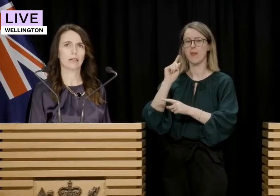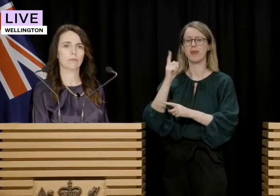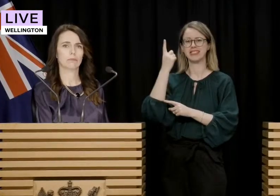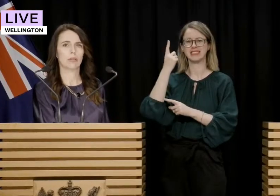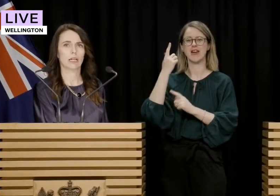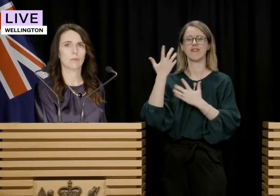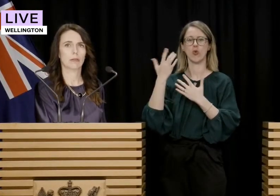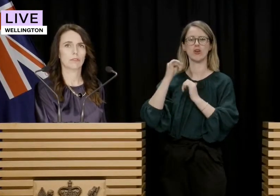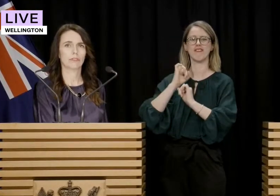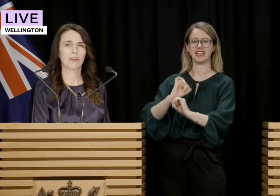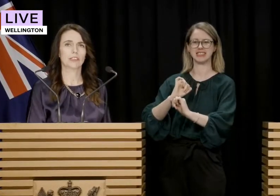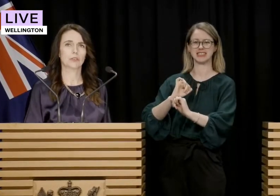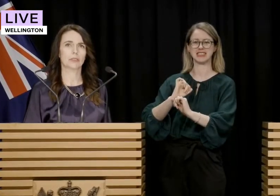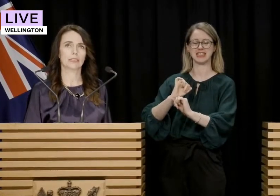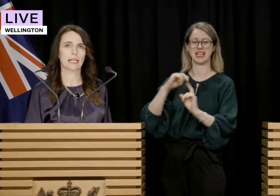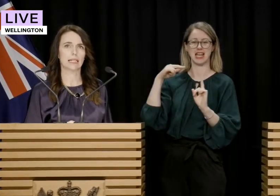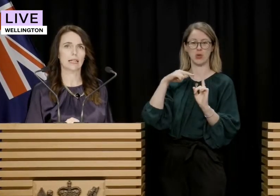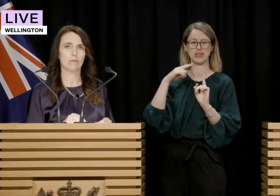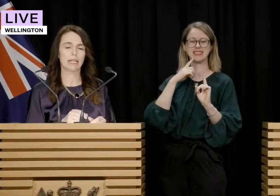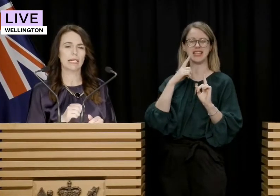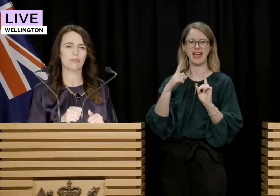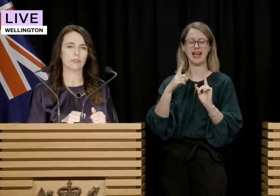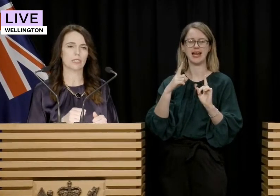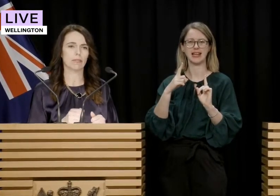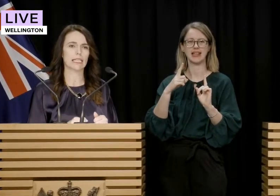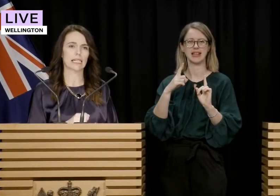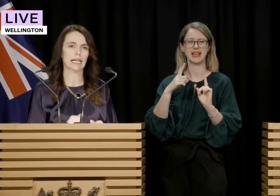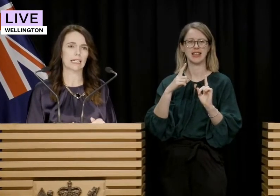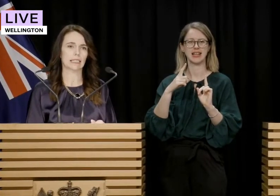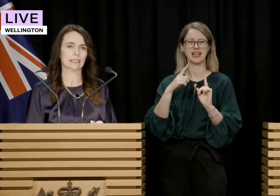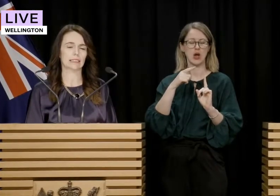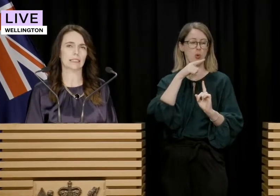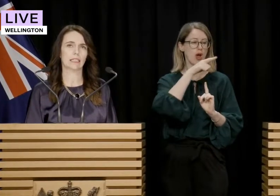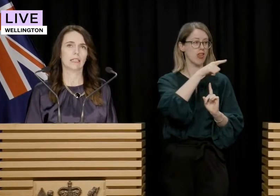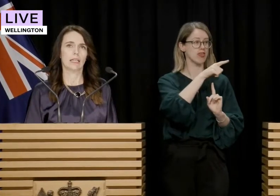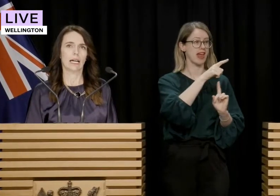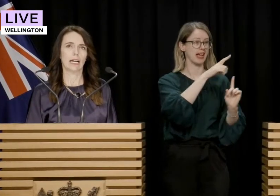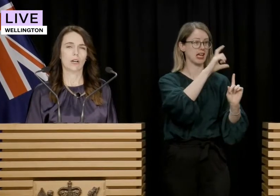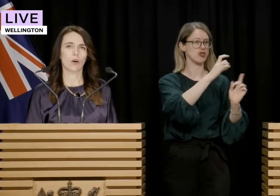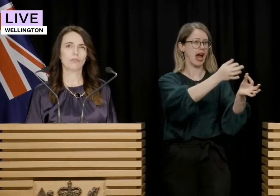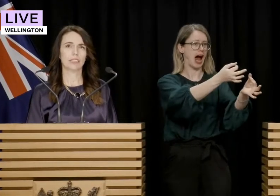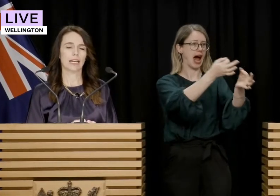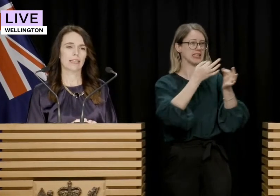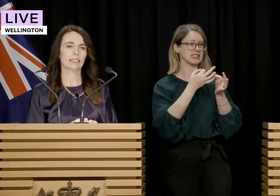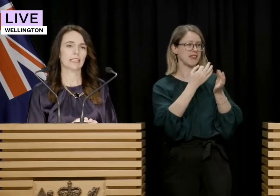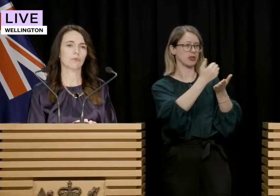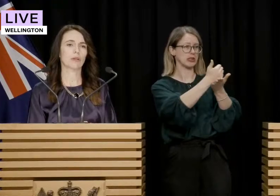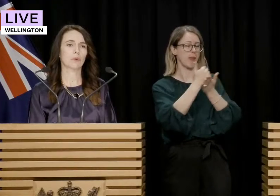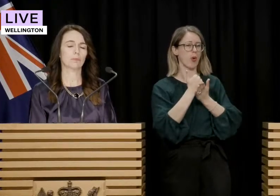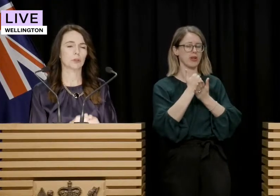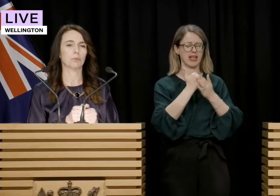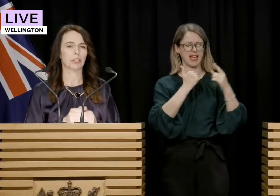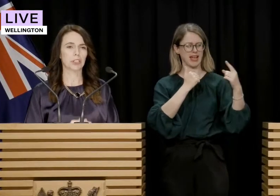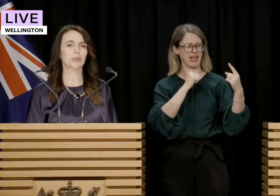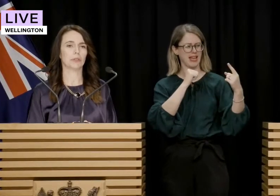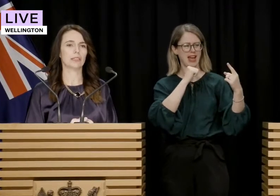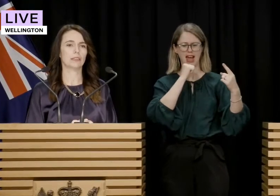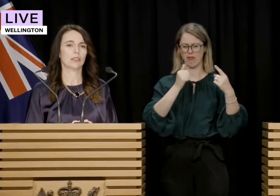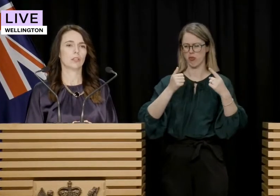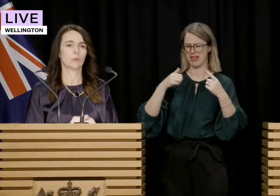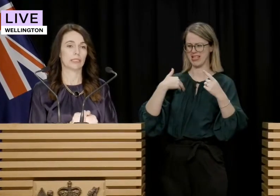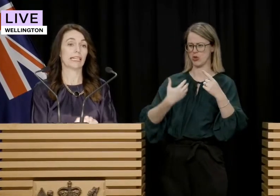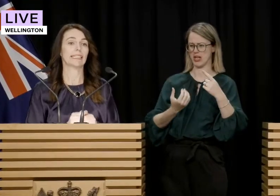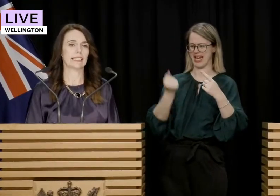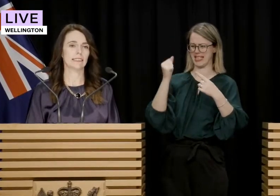have been referring to is that in many of those immediate asks, often they're things that if we were to